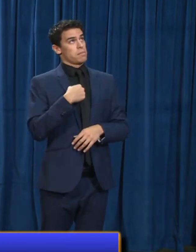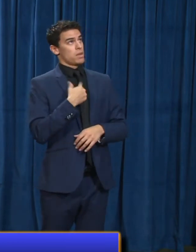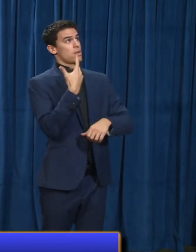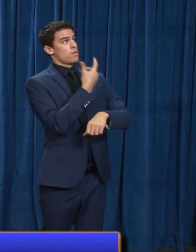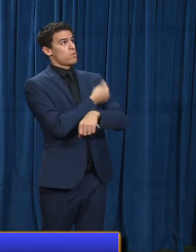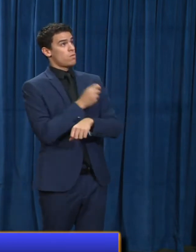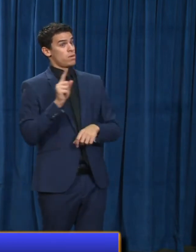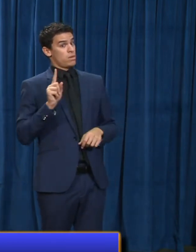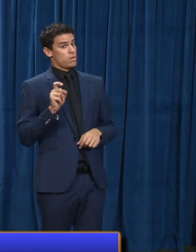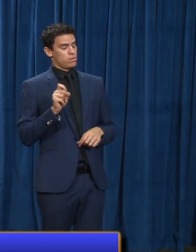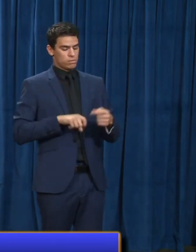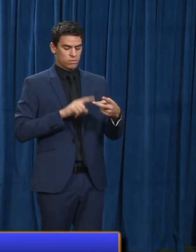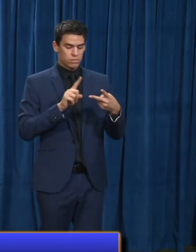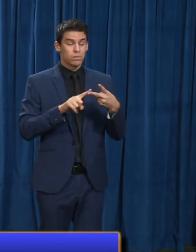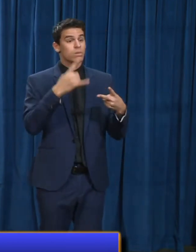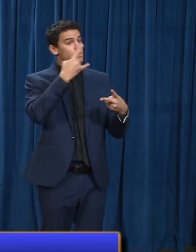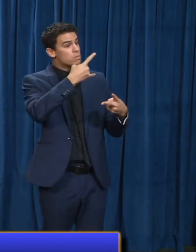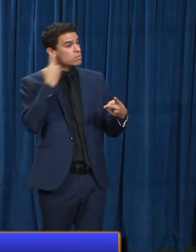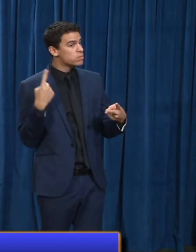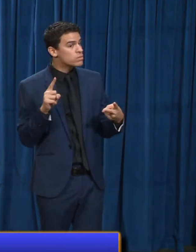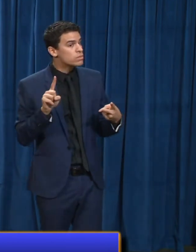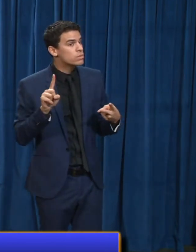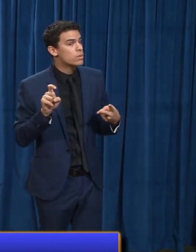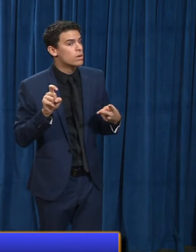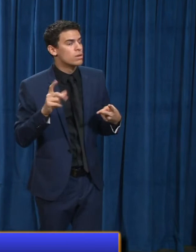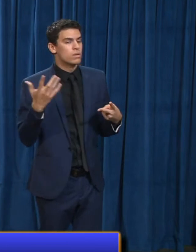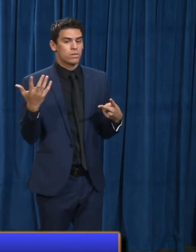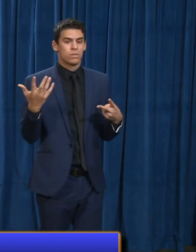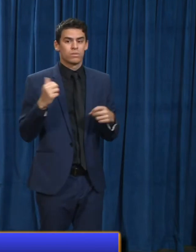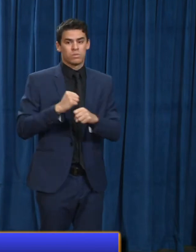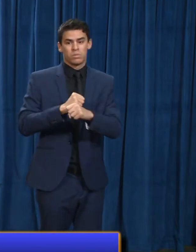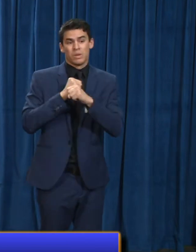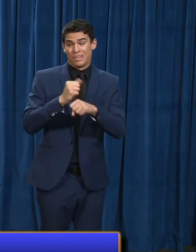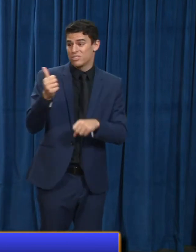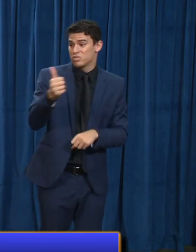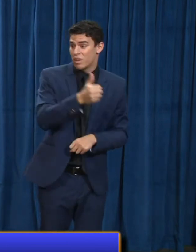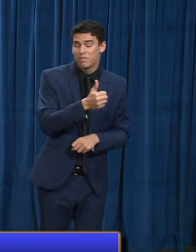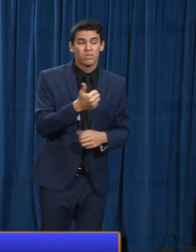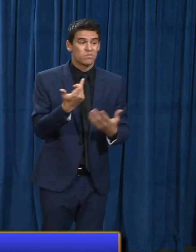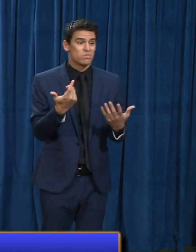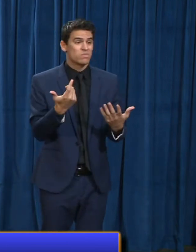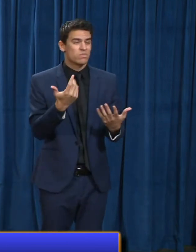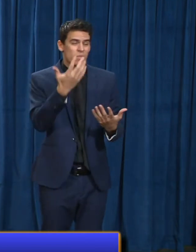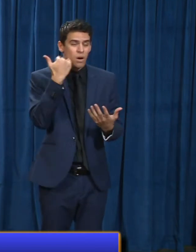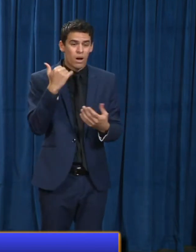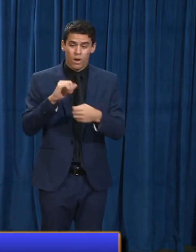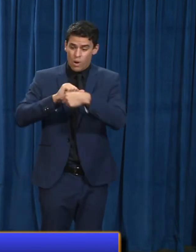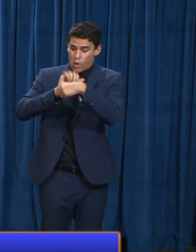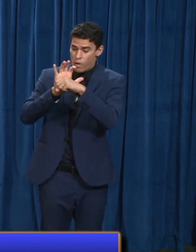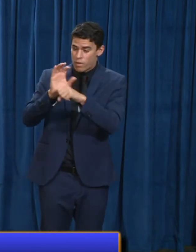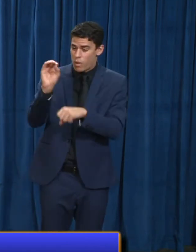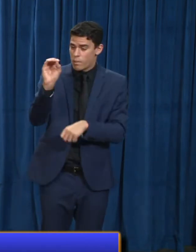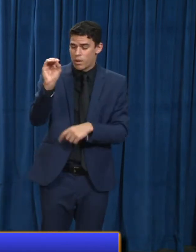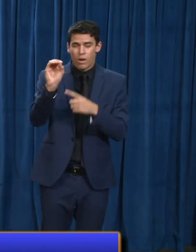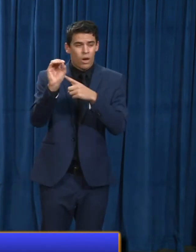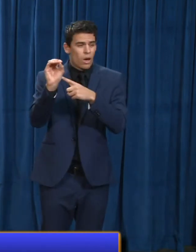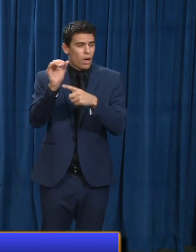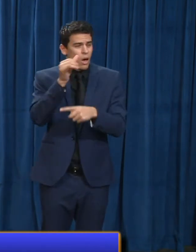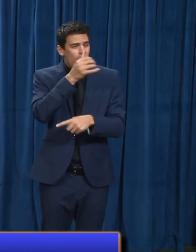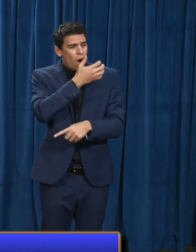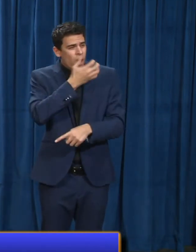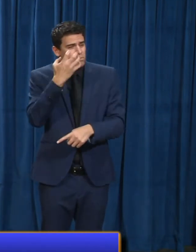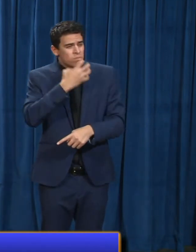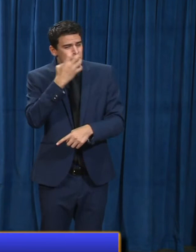wearing facial coverings at the very least in order to protect yourself. It is moving, obviously, very rapidly through